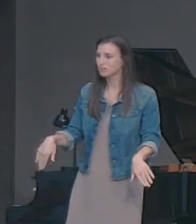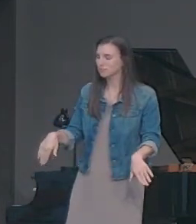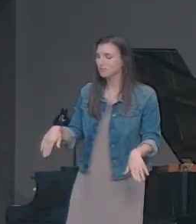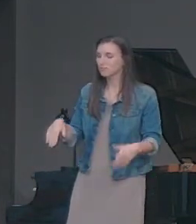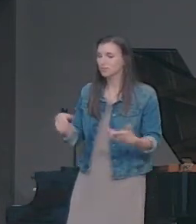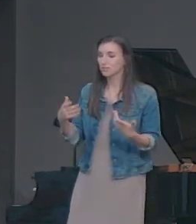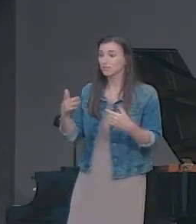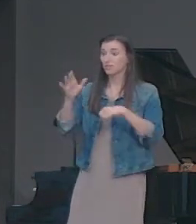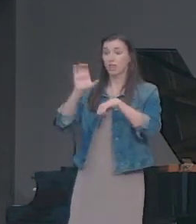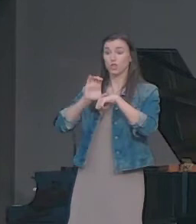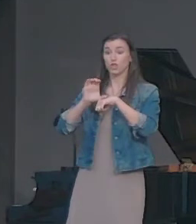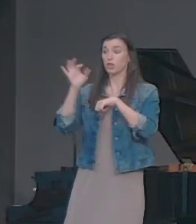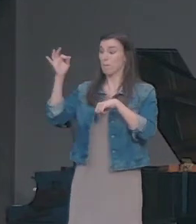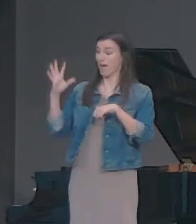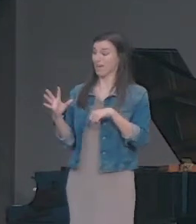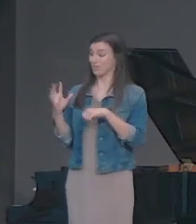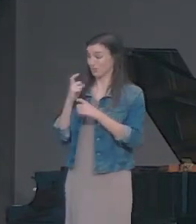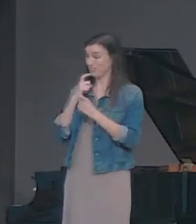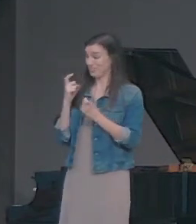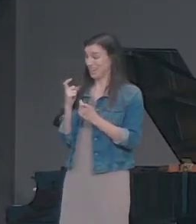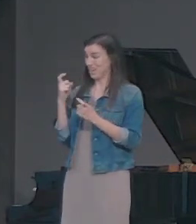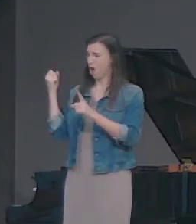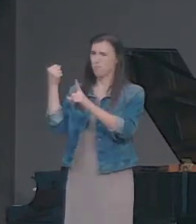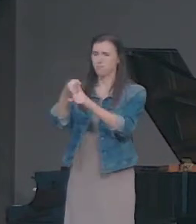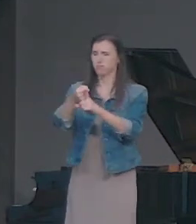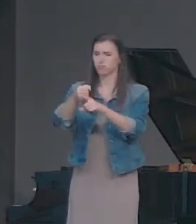The sin of a church leader affects the church.